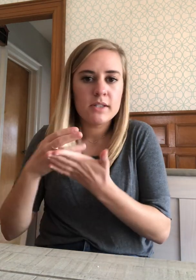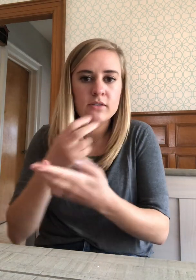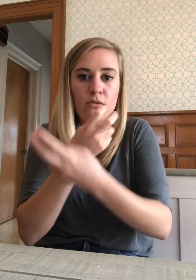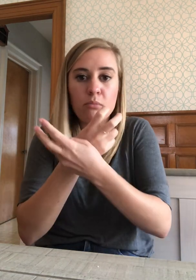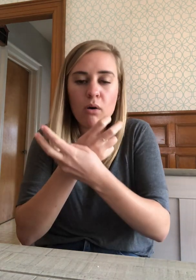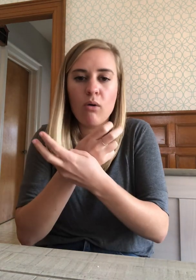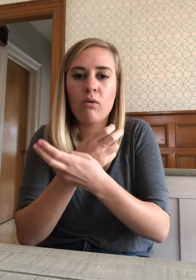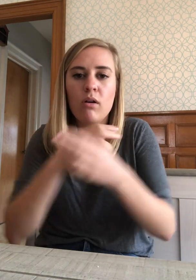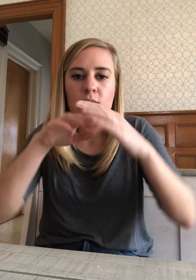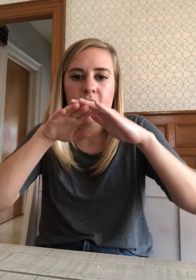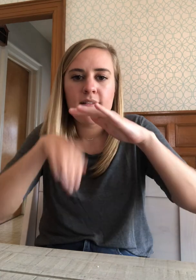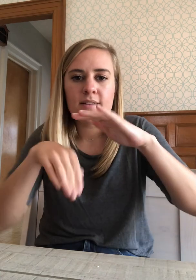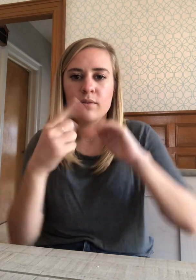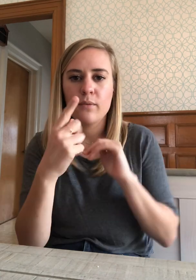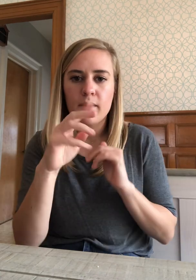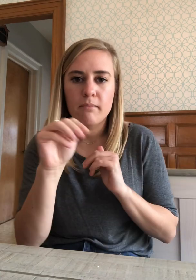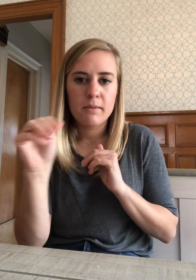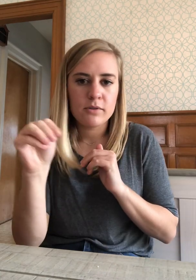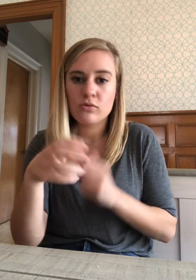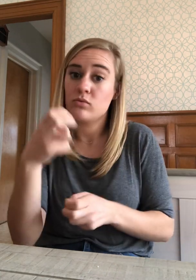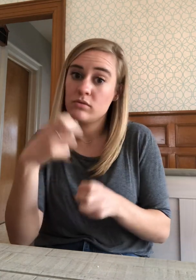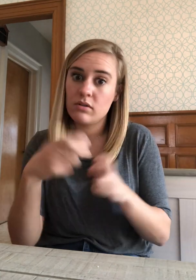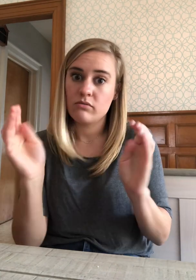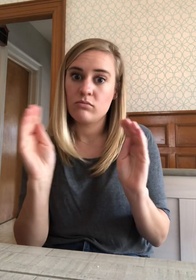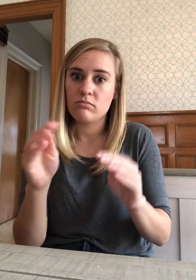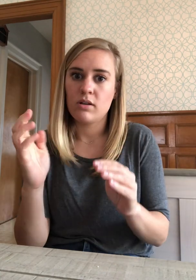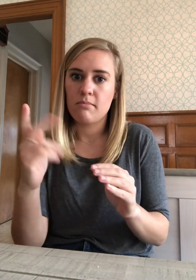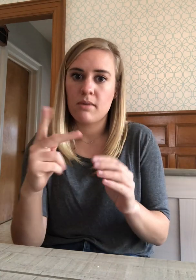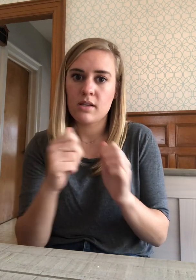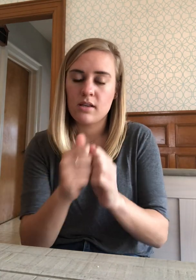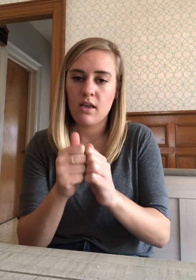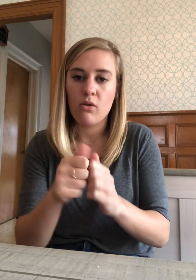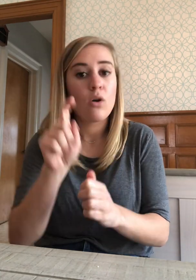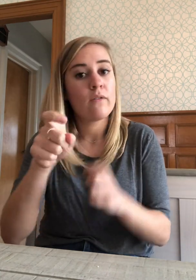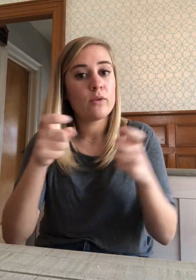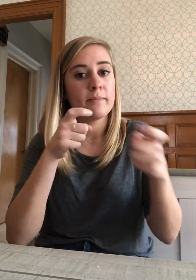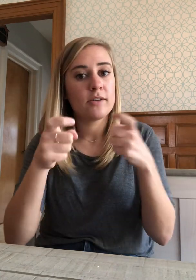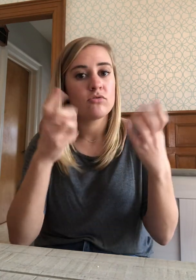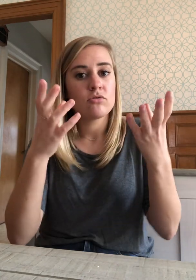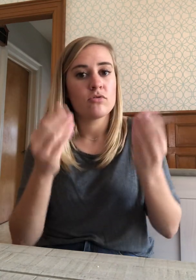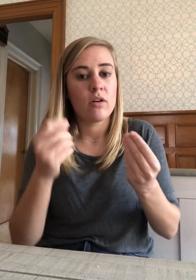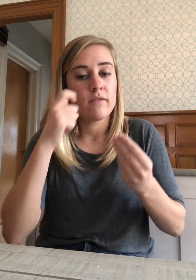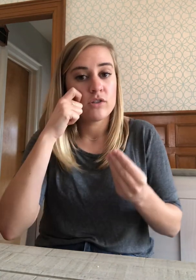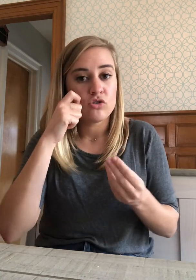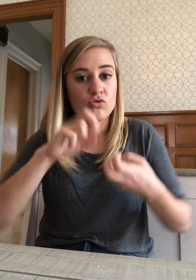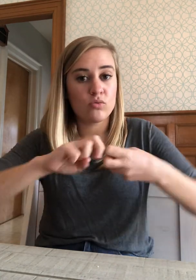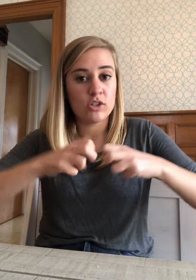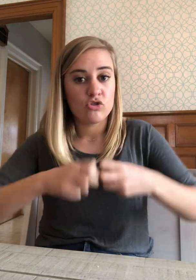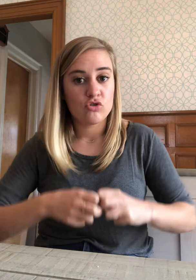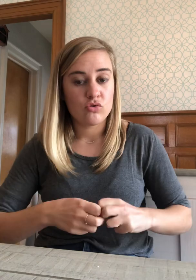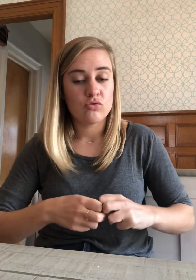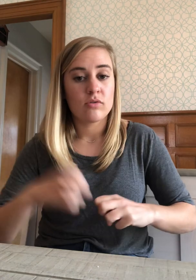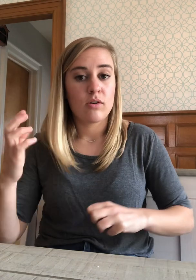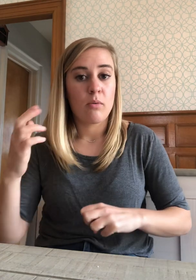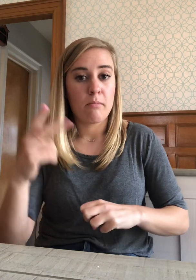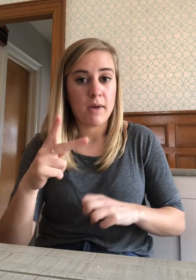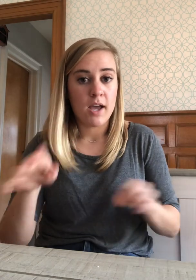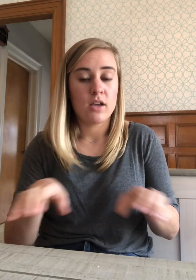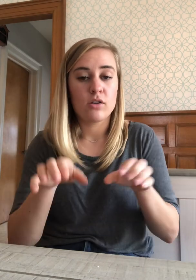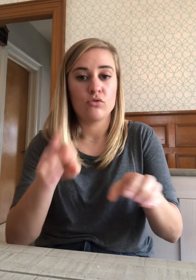So it's pretty hard to get things back together. Got to manage the soft tissue issues and then go back and do revision surgery after things heal.